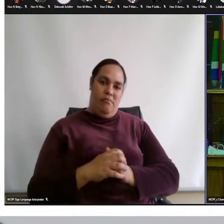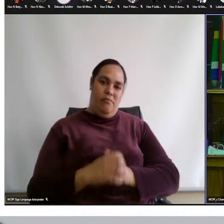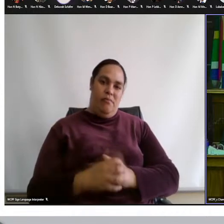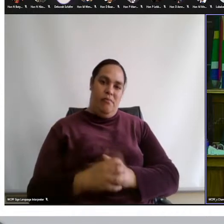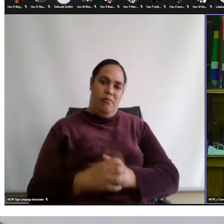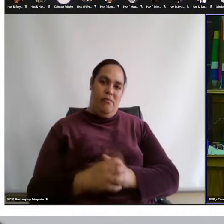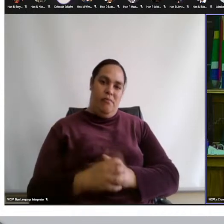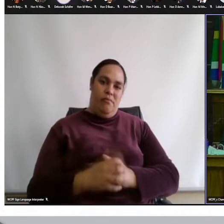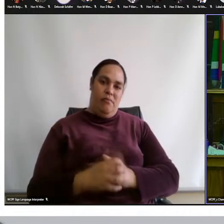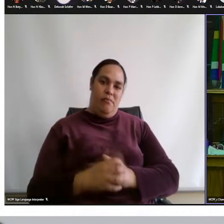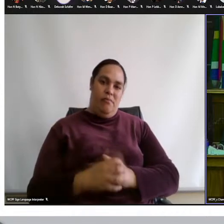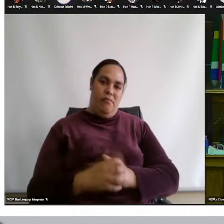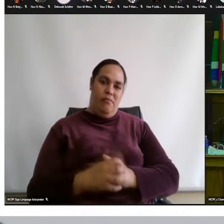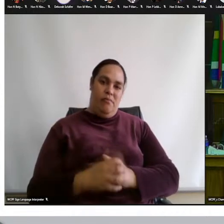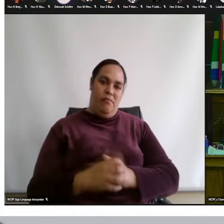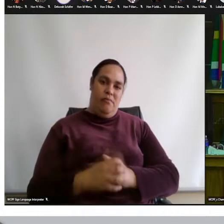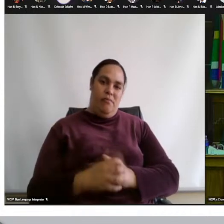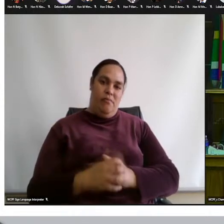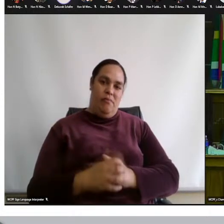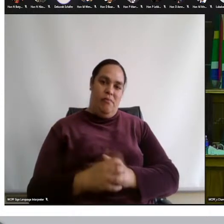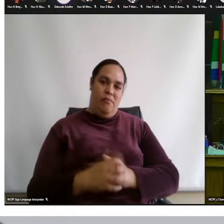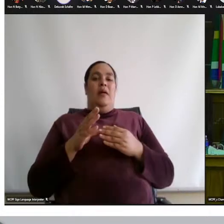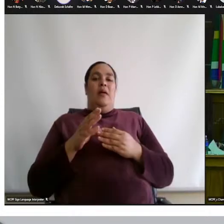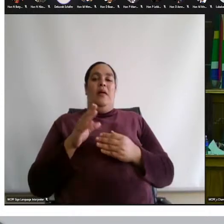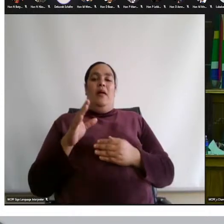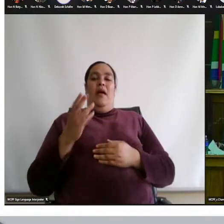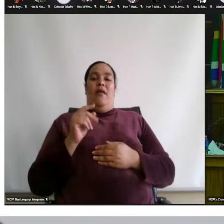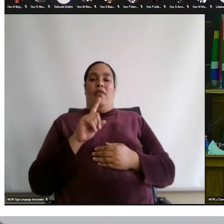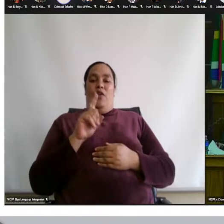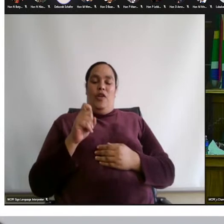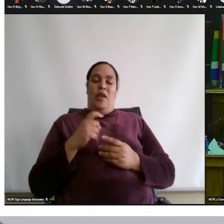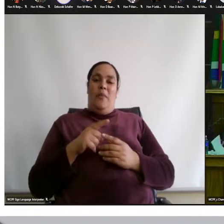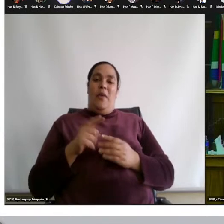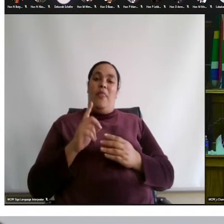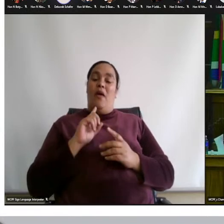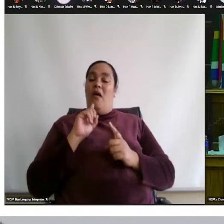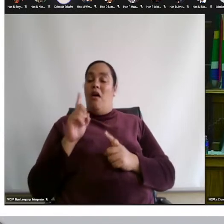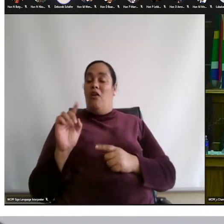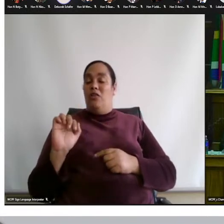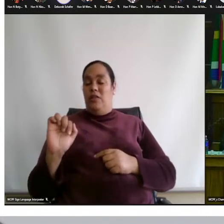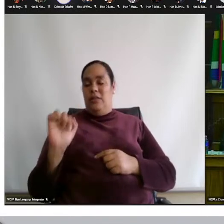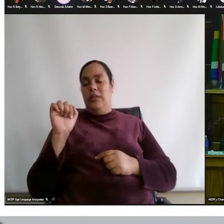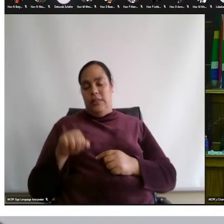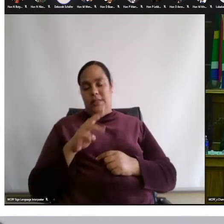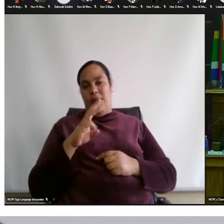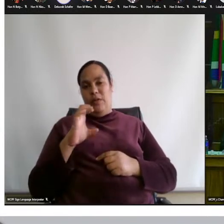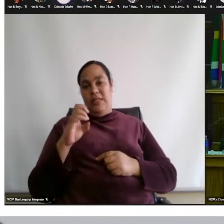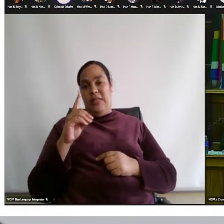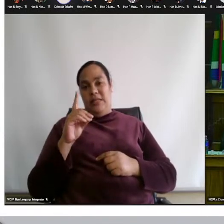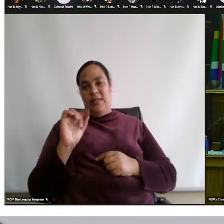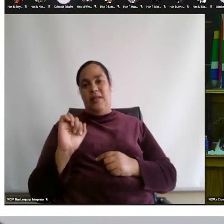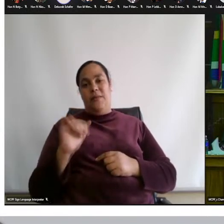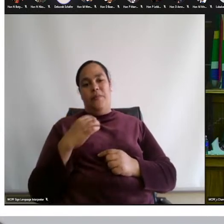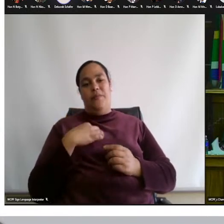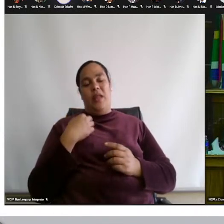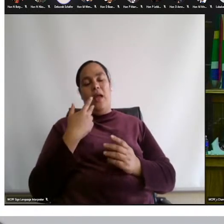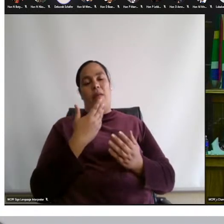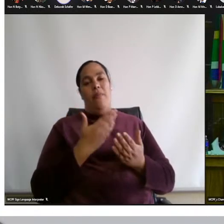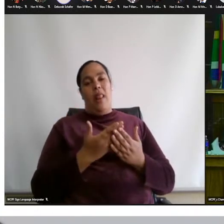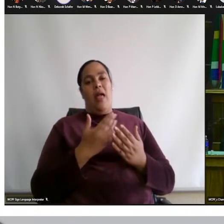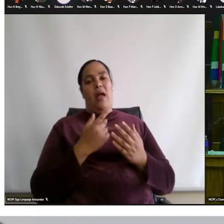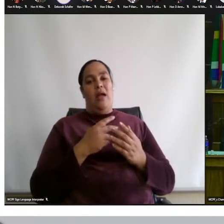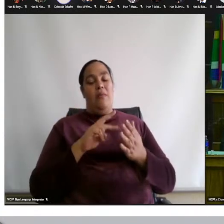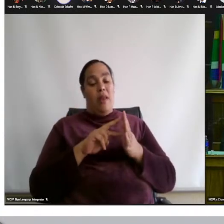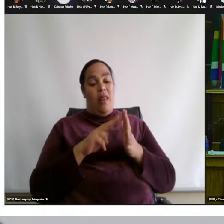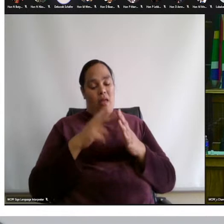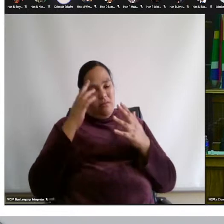Thank you very much, Speaker, and to the member for the question. The answer is yes, the WCED is applying a strategy that gathers